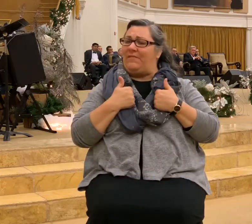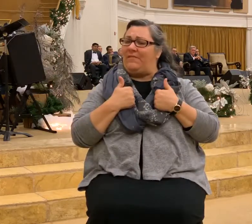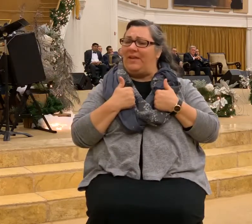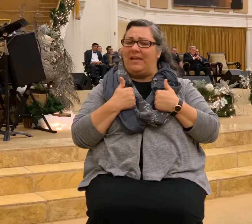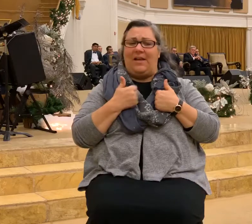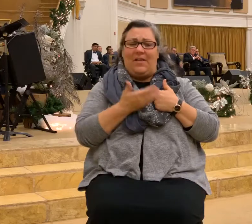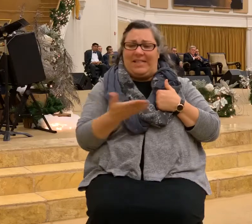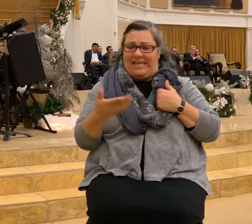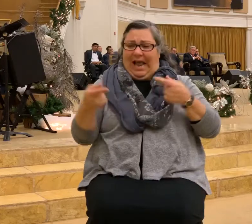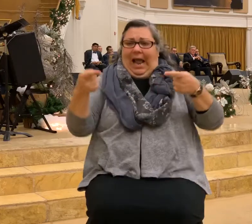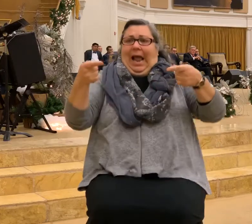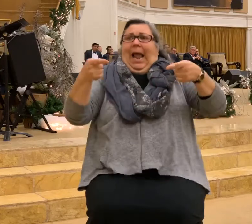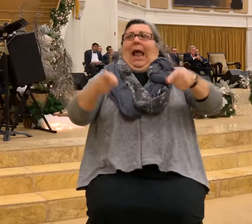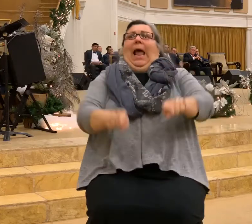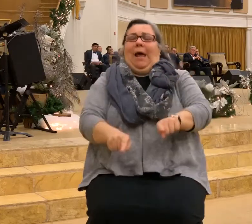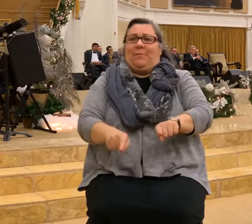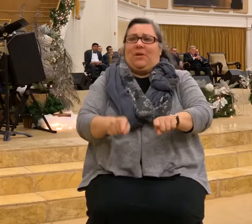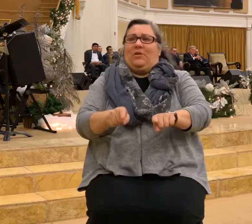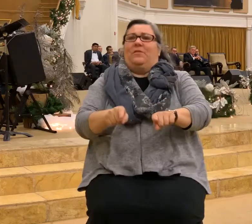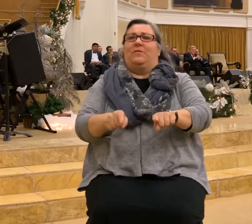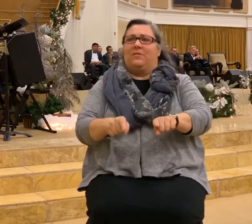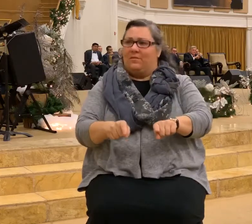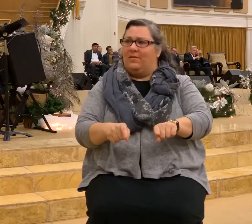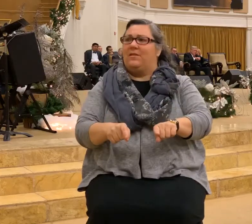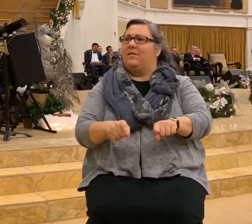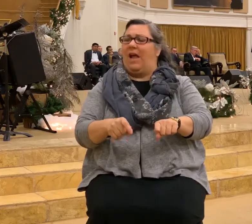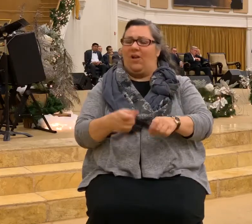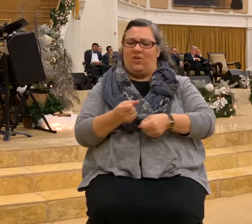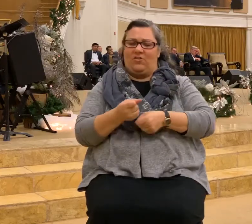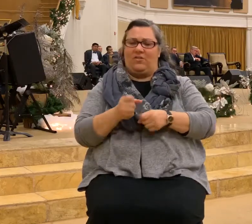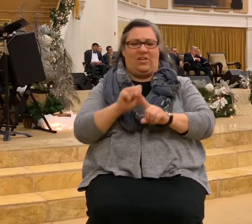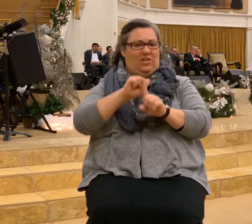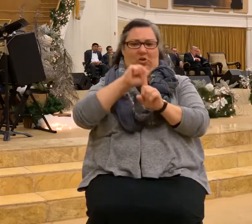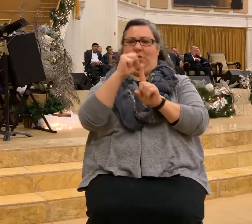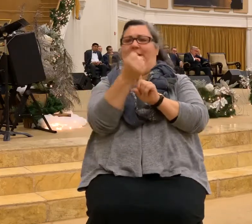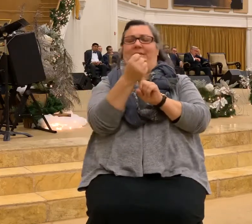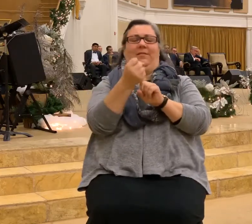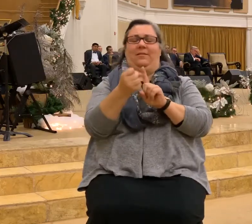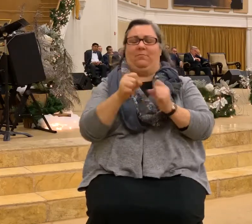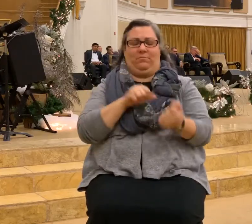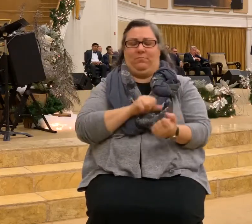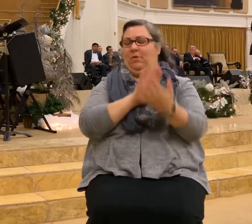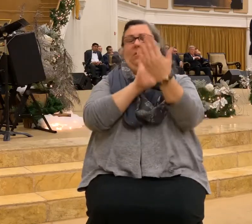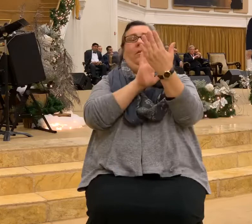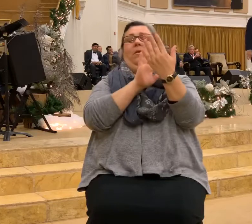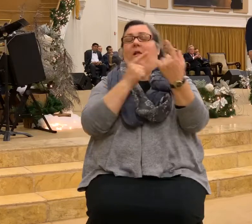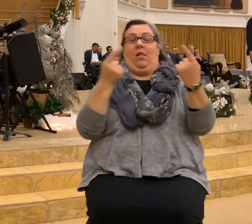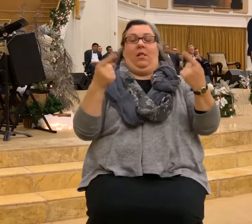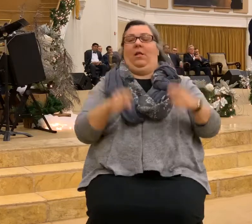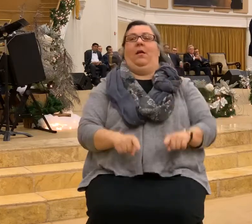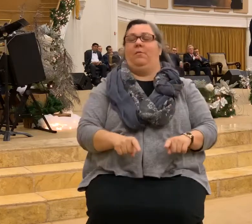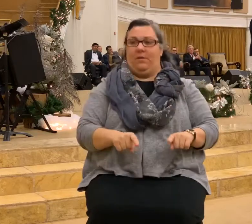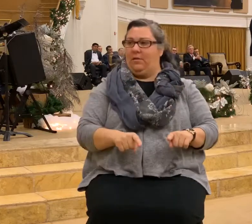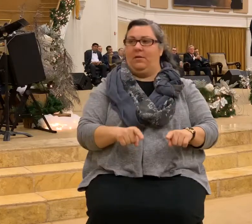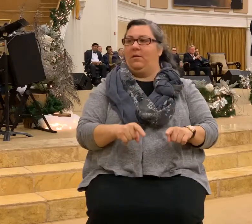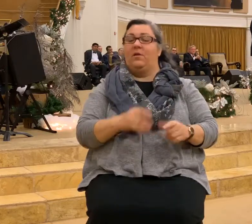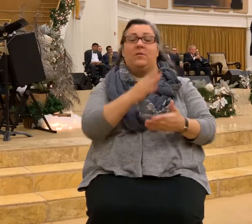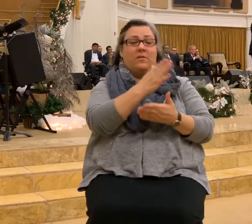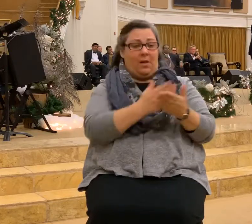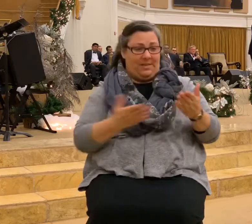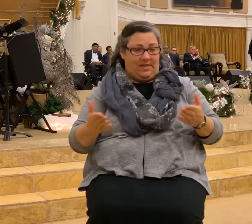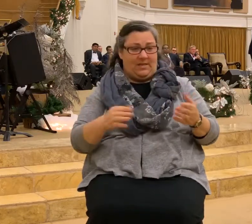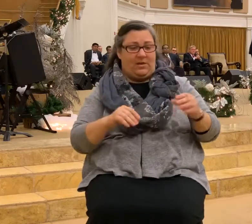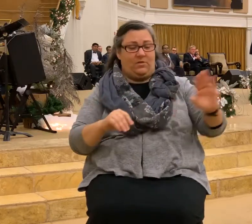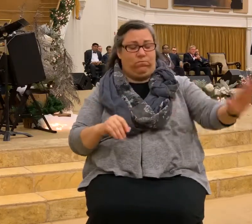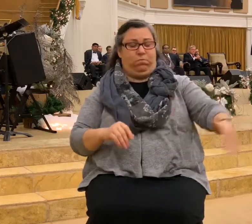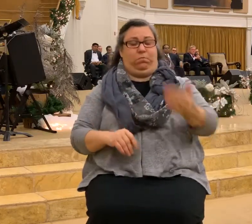us that bring about circumstances. What has been perpetrated against us causes